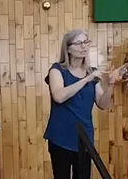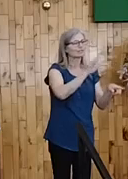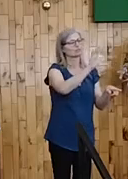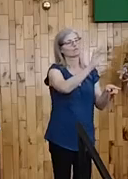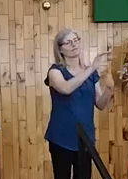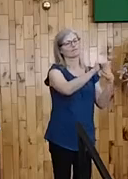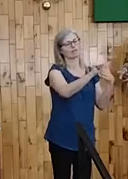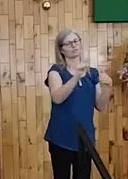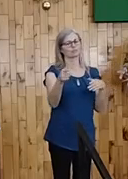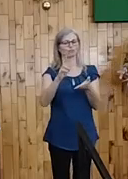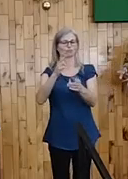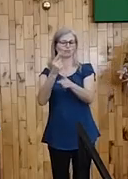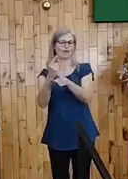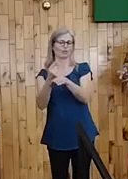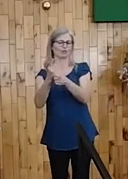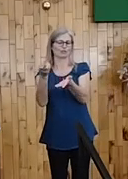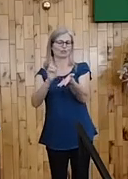registration is